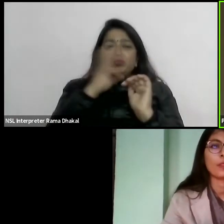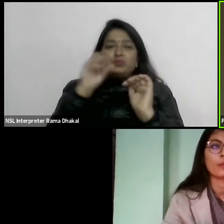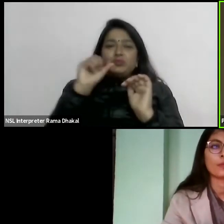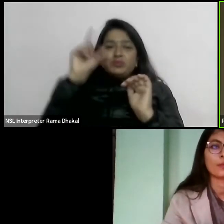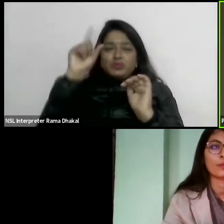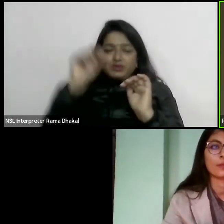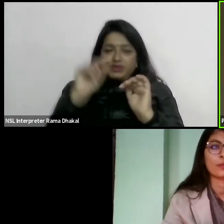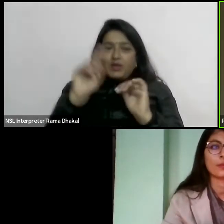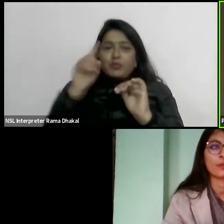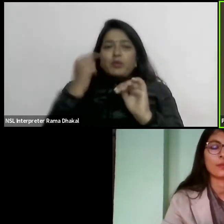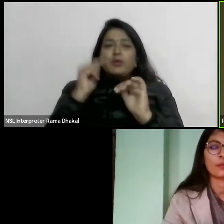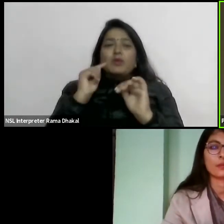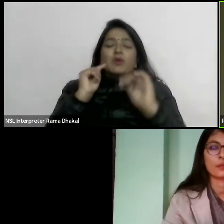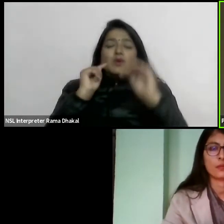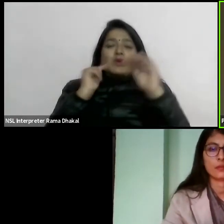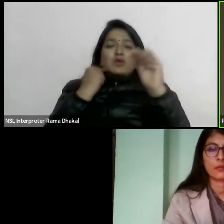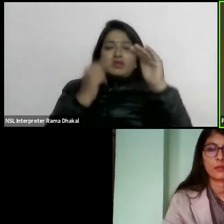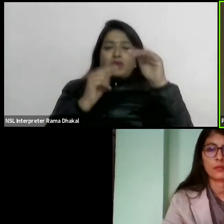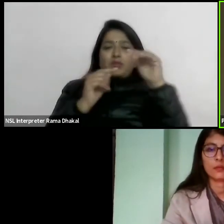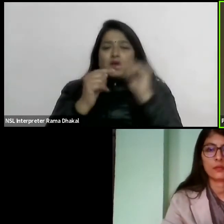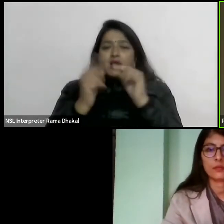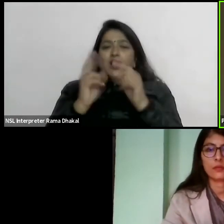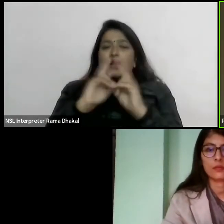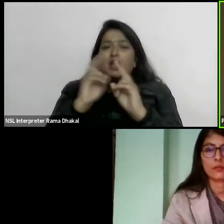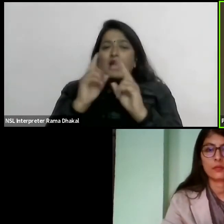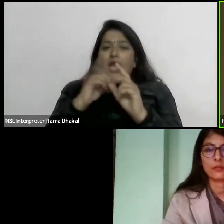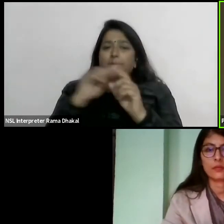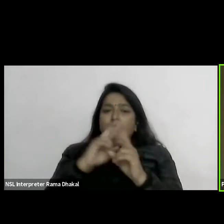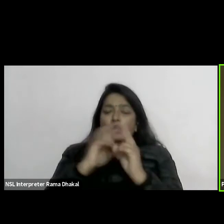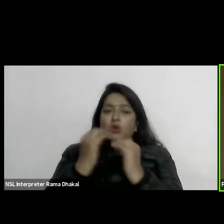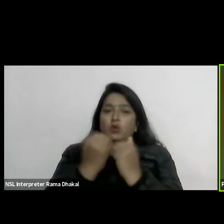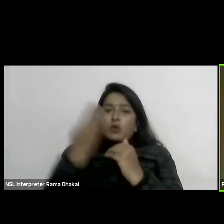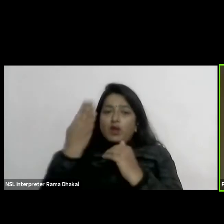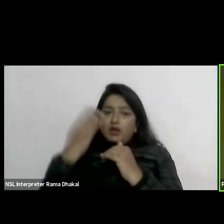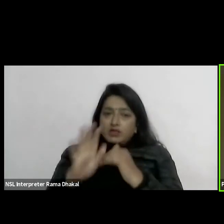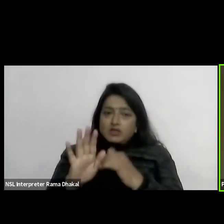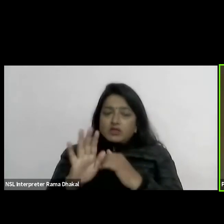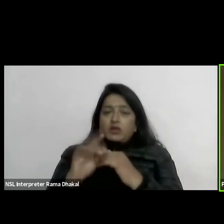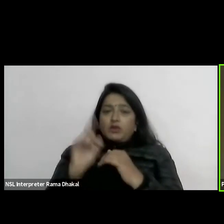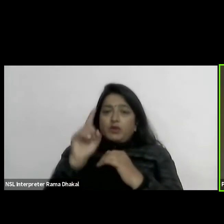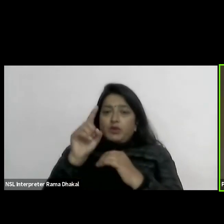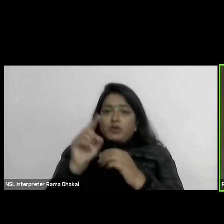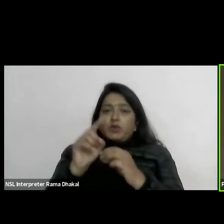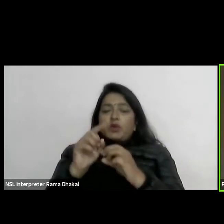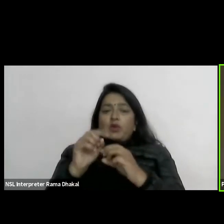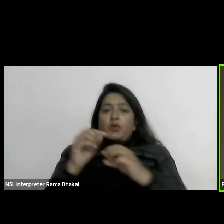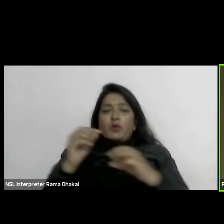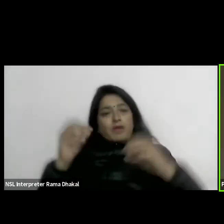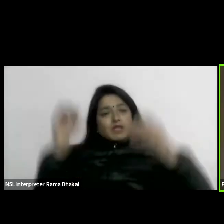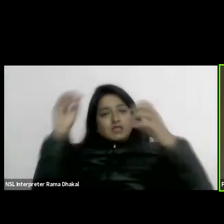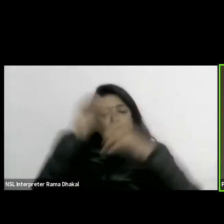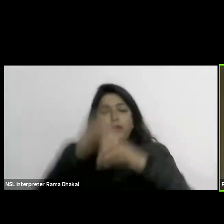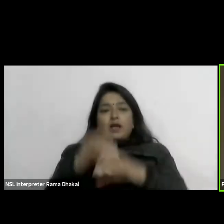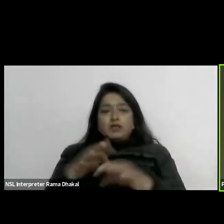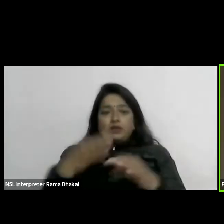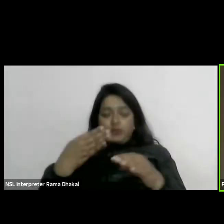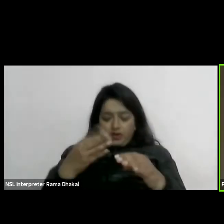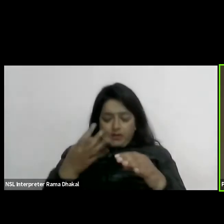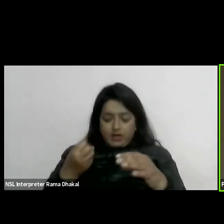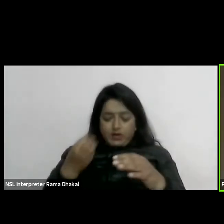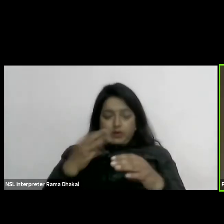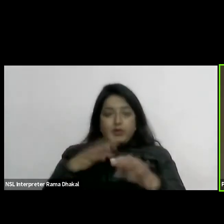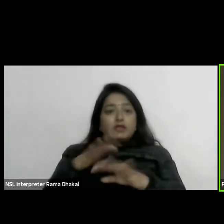first half, I guess, or part of this webinar. I think at ERO